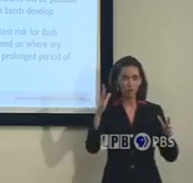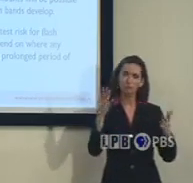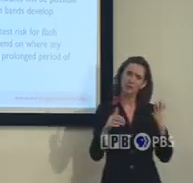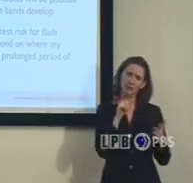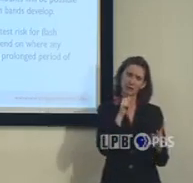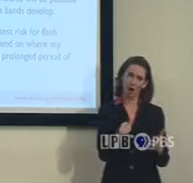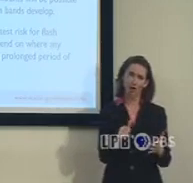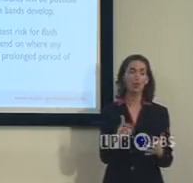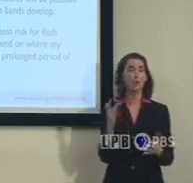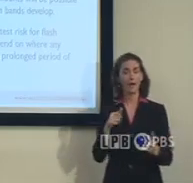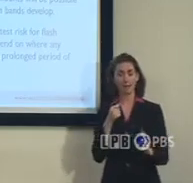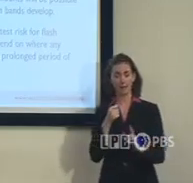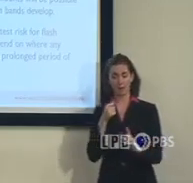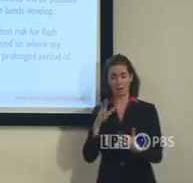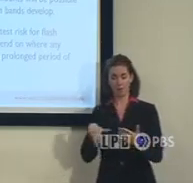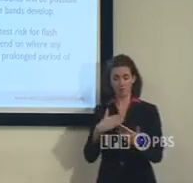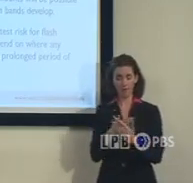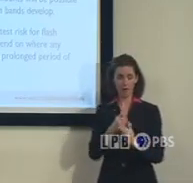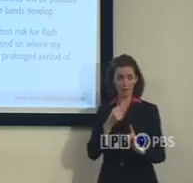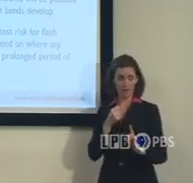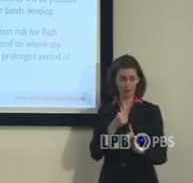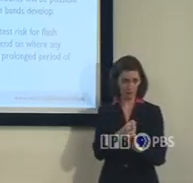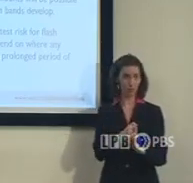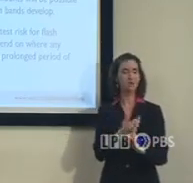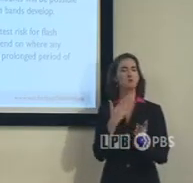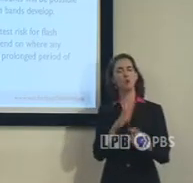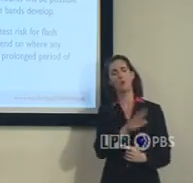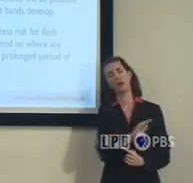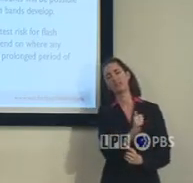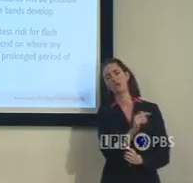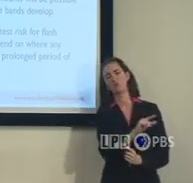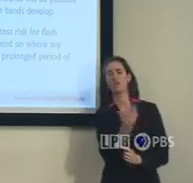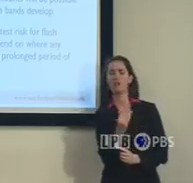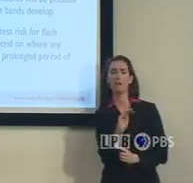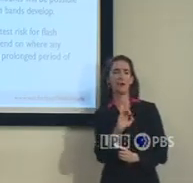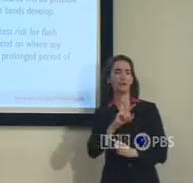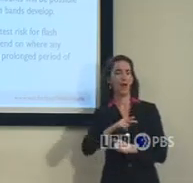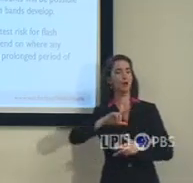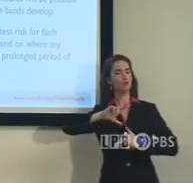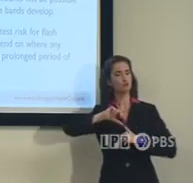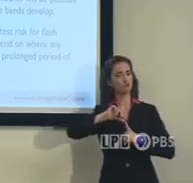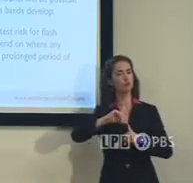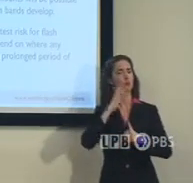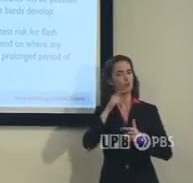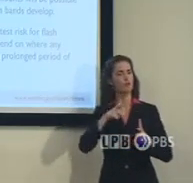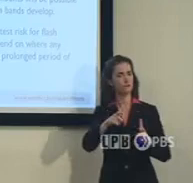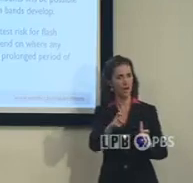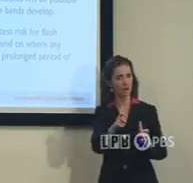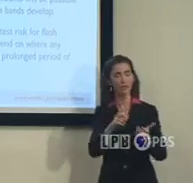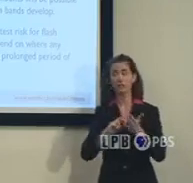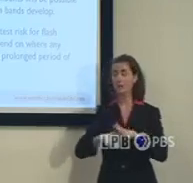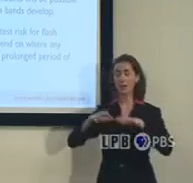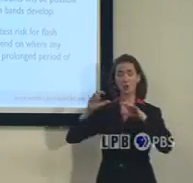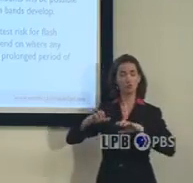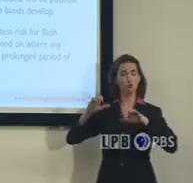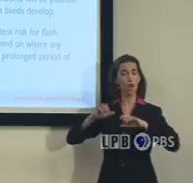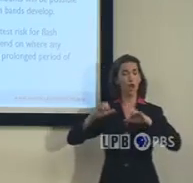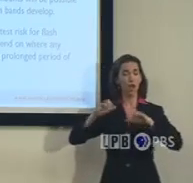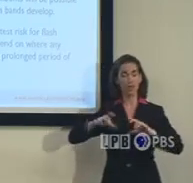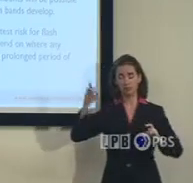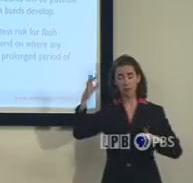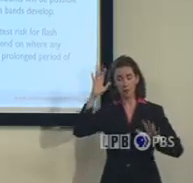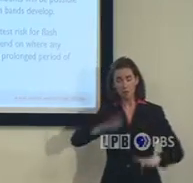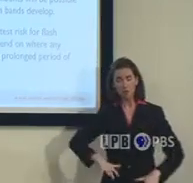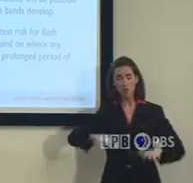15 or greater miles per hour across the state. With that, rainfall amounts may be a little bit limited, but still we could see